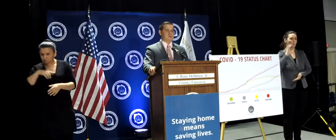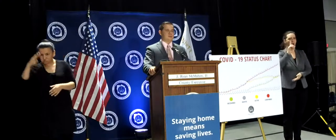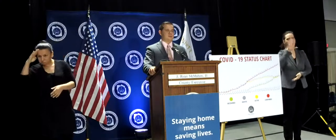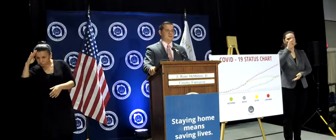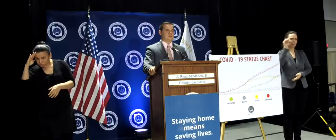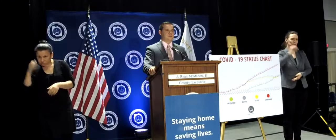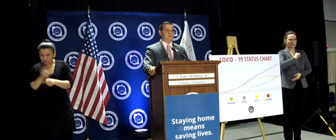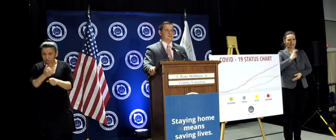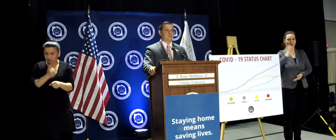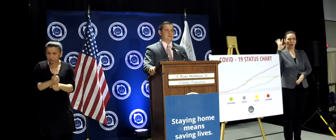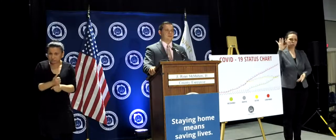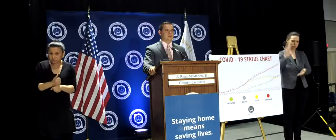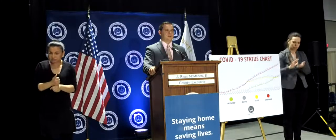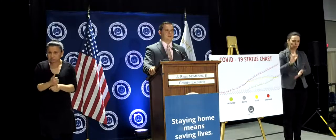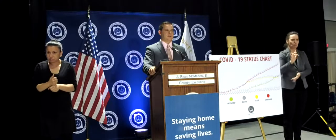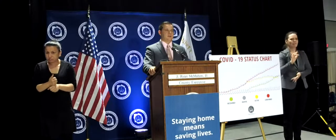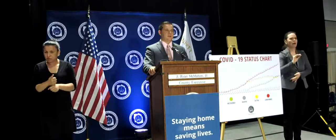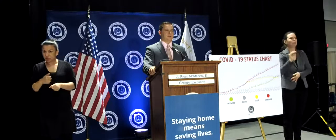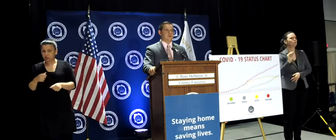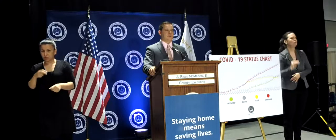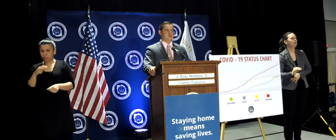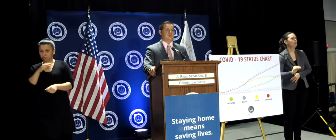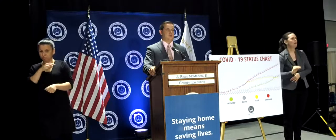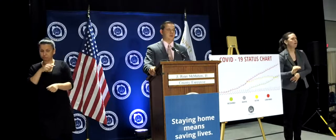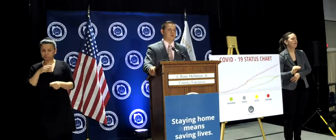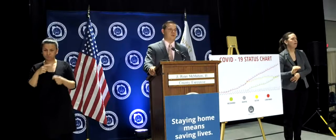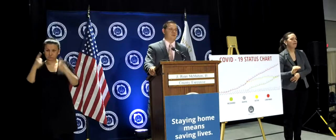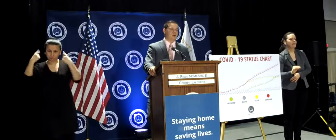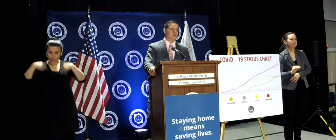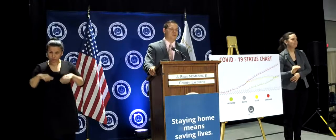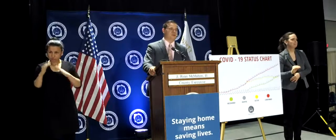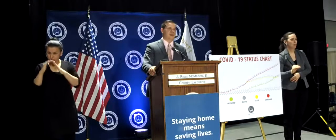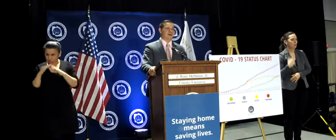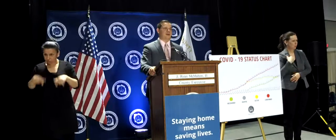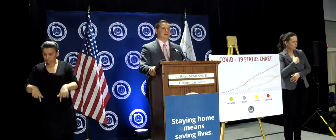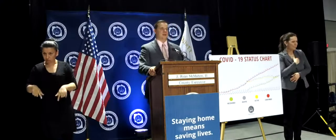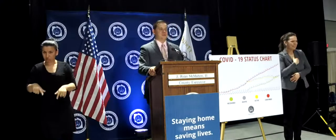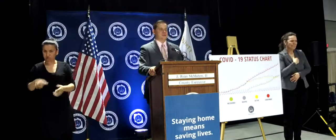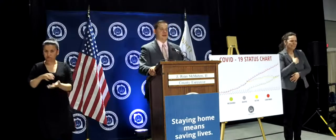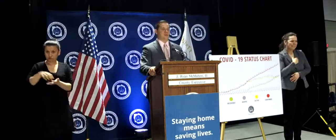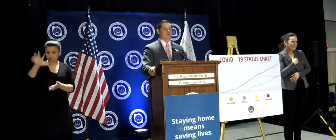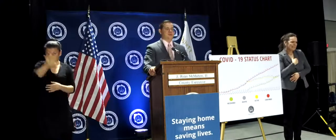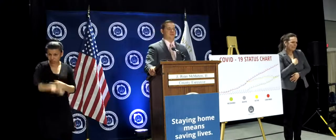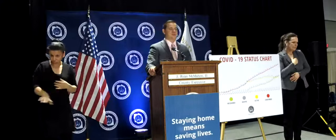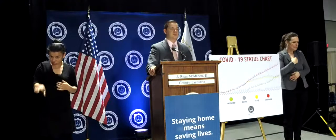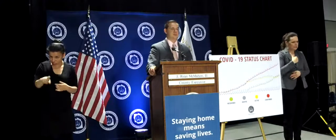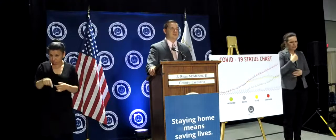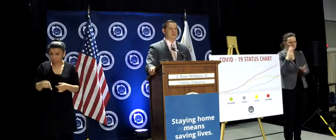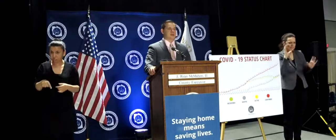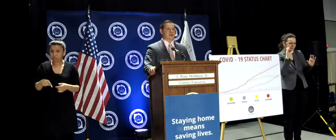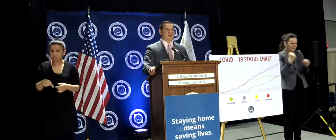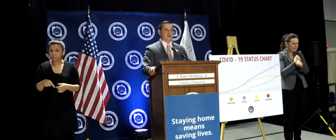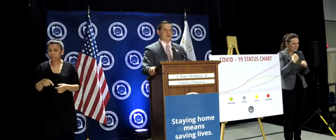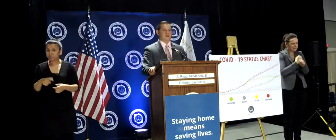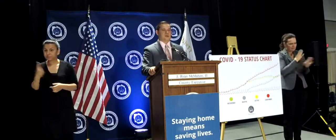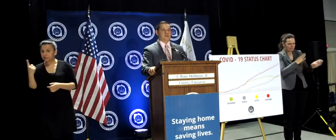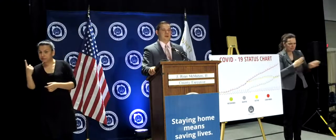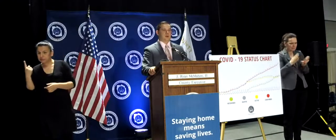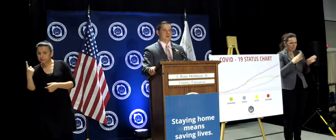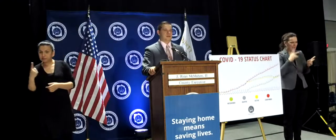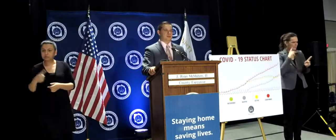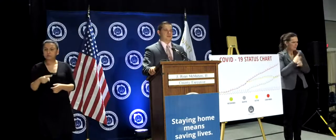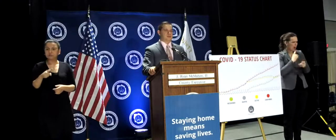for us to realistically be able to enforce every person in the public doing that, it's just not realistic. This is